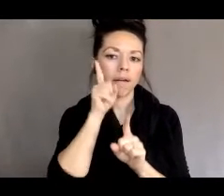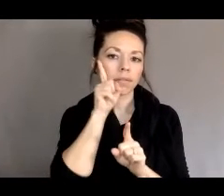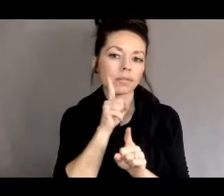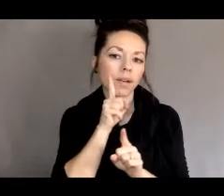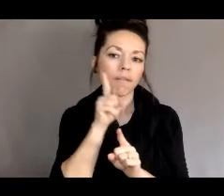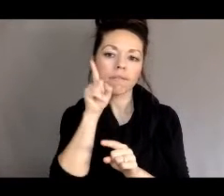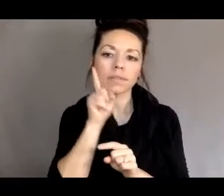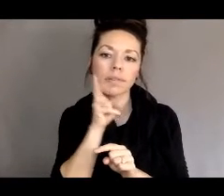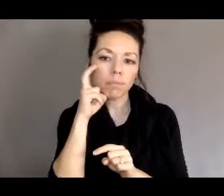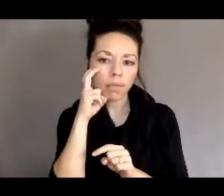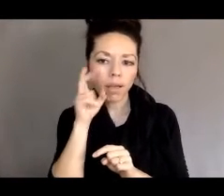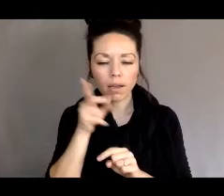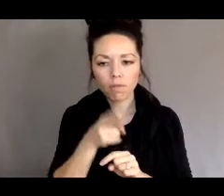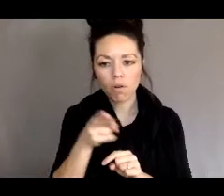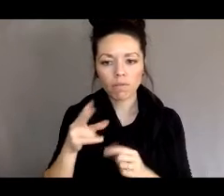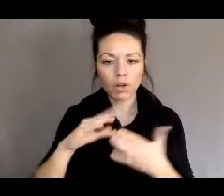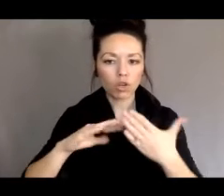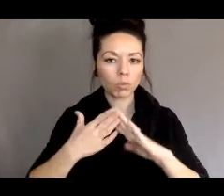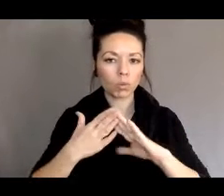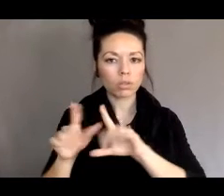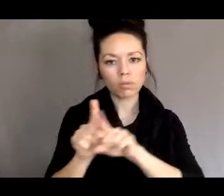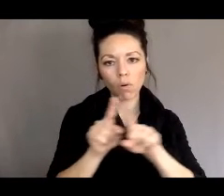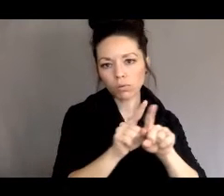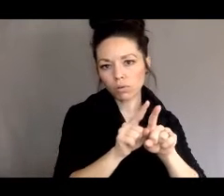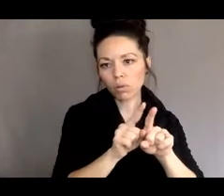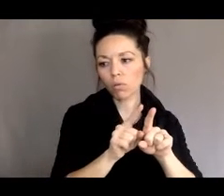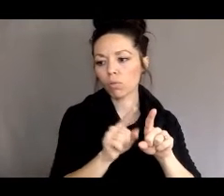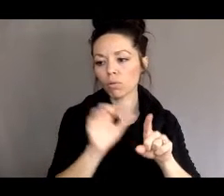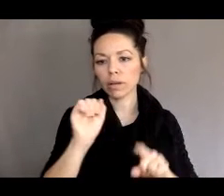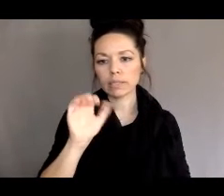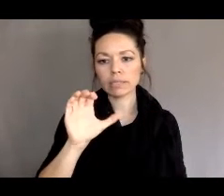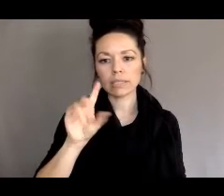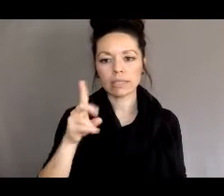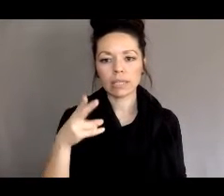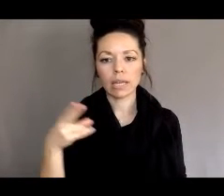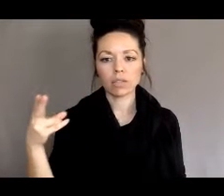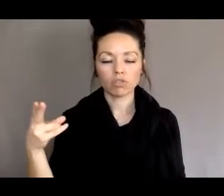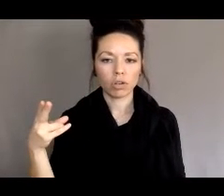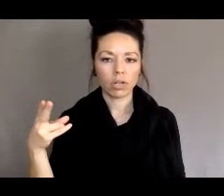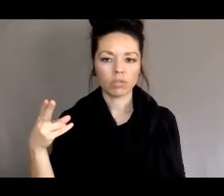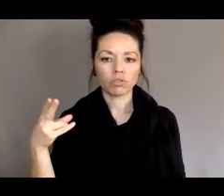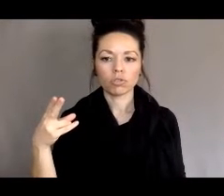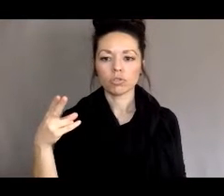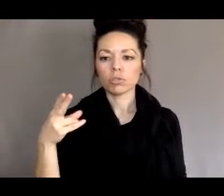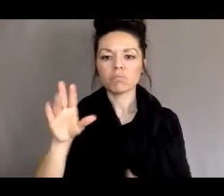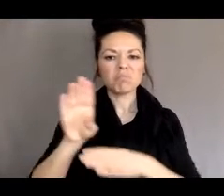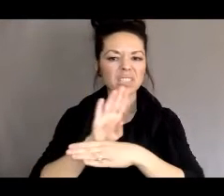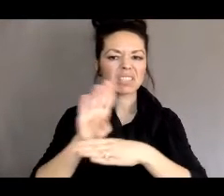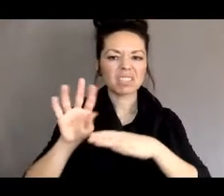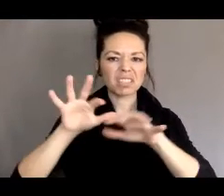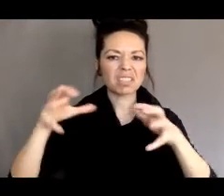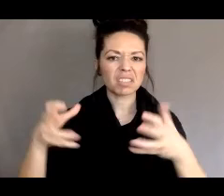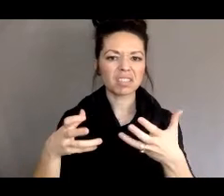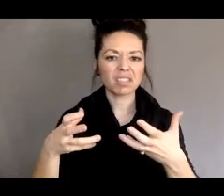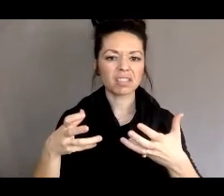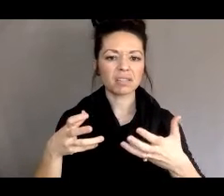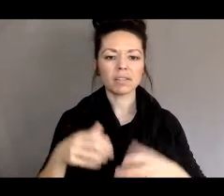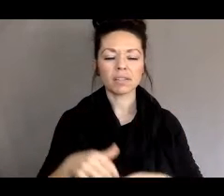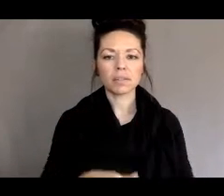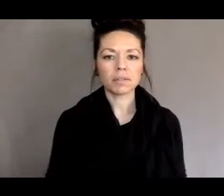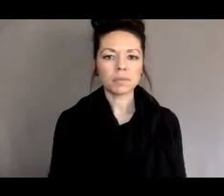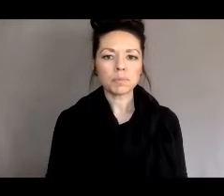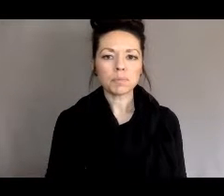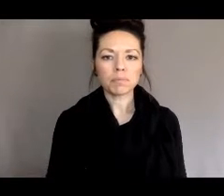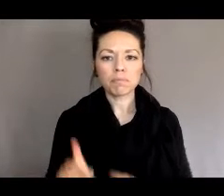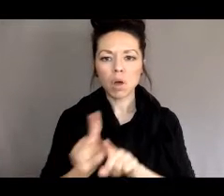deaf, blind, hard of hearing communities, as well as ACDH administration business, and as well as